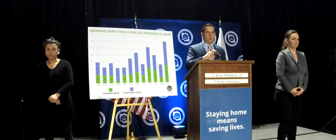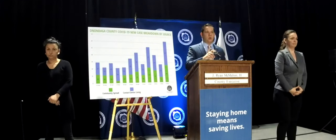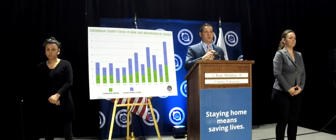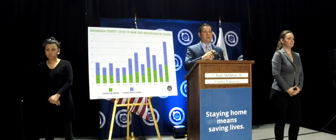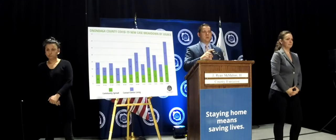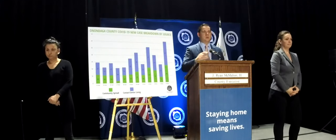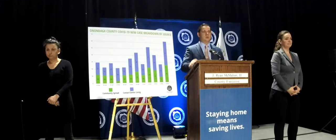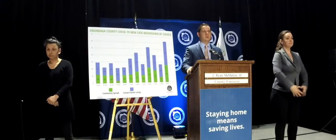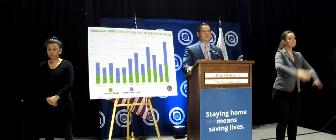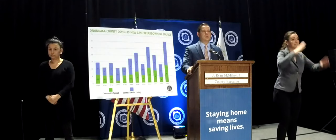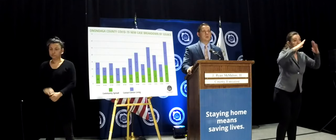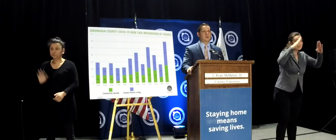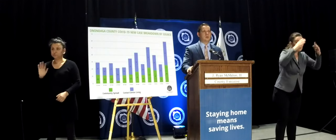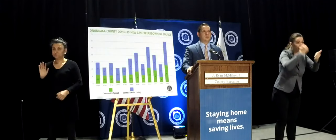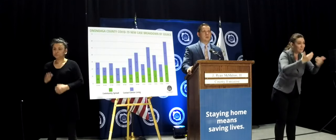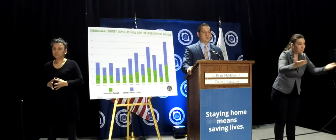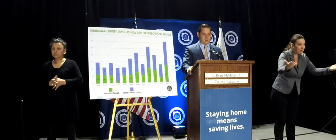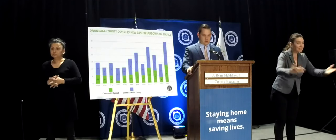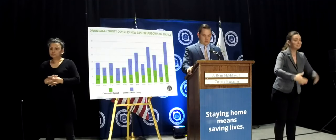Hello, everyone.